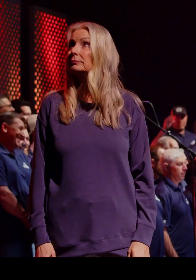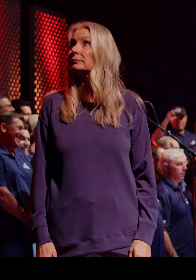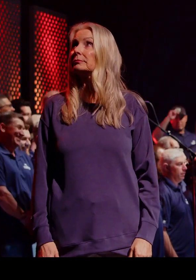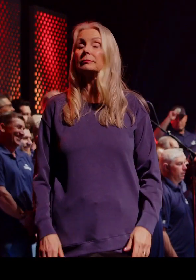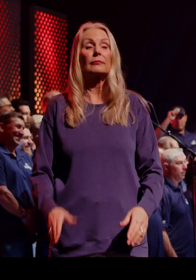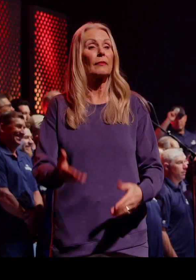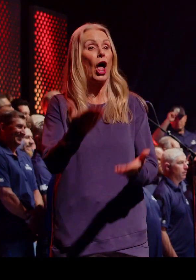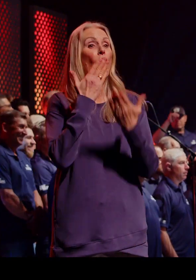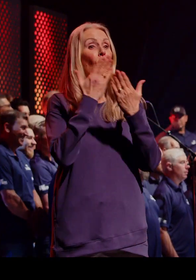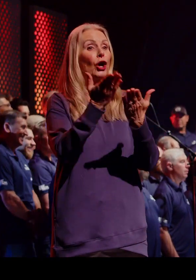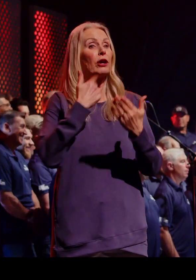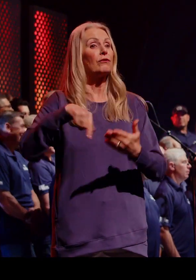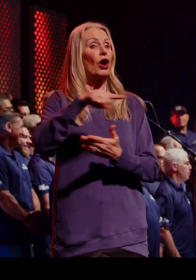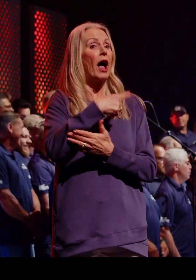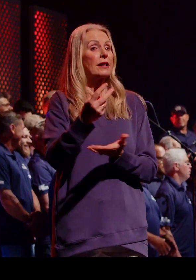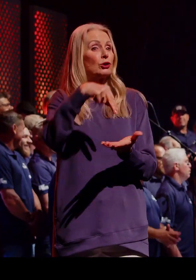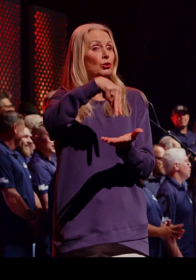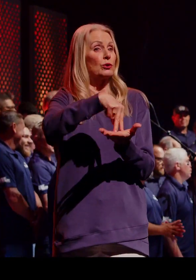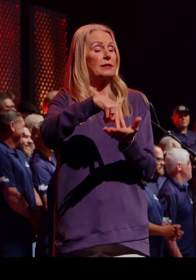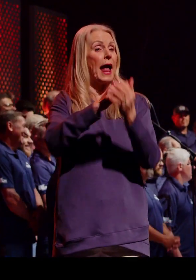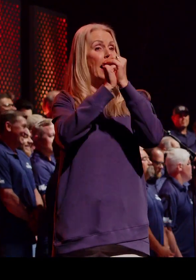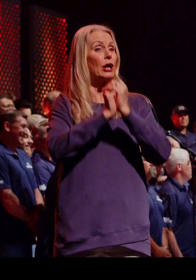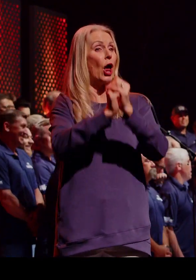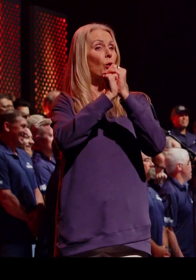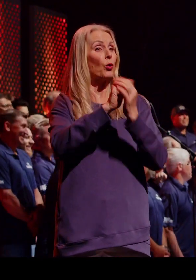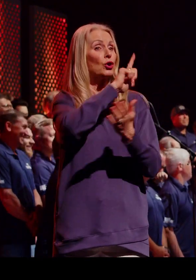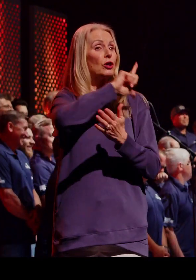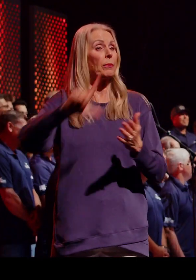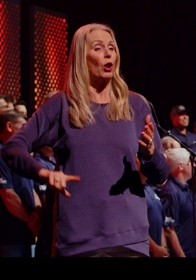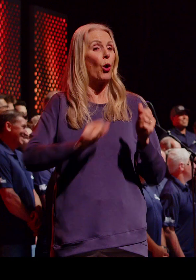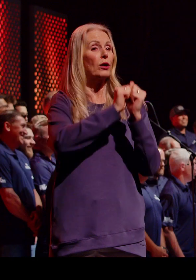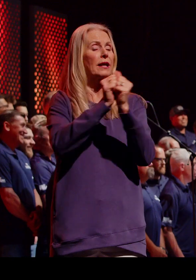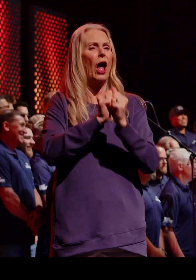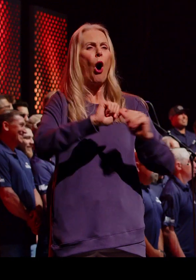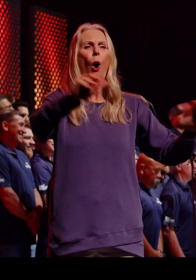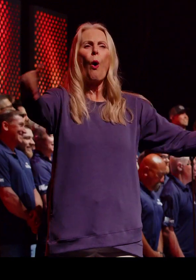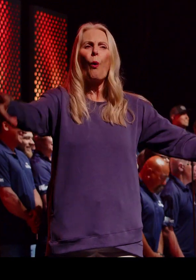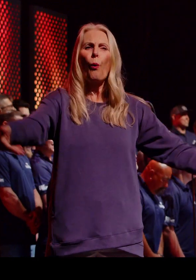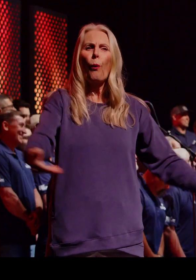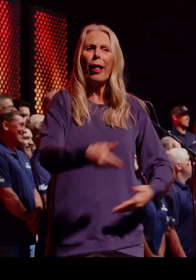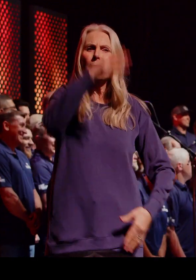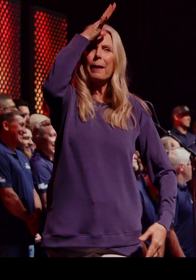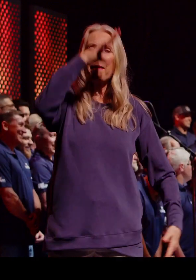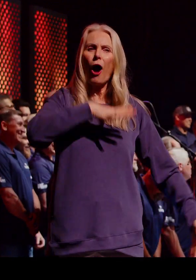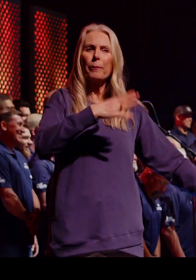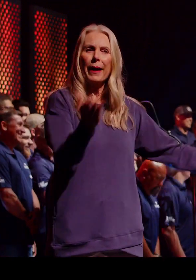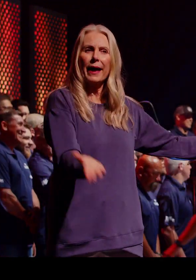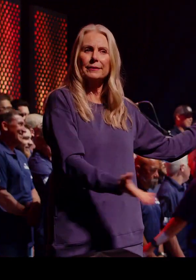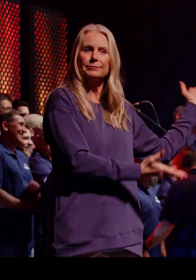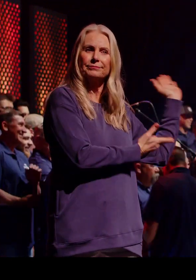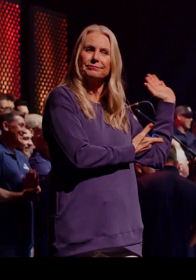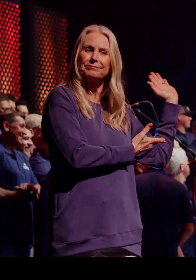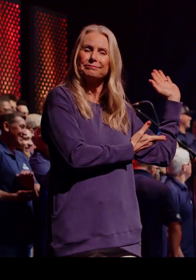Well, it's good for us to stand together and worship the Lord. Amen. Would you welcome the guys as well?